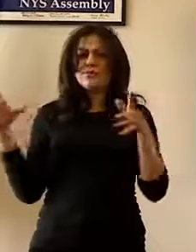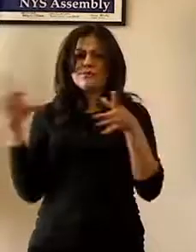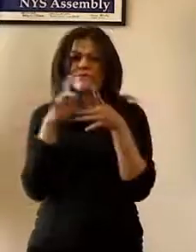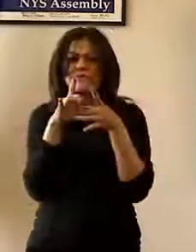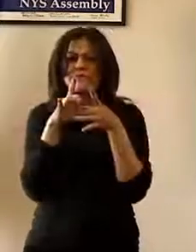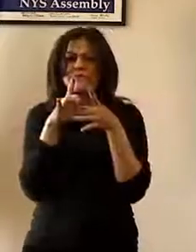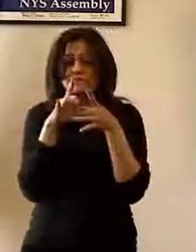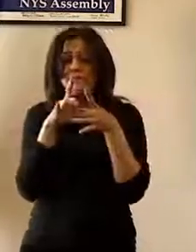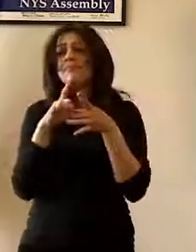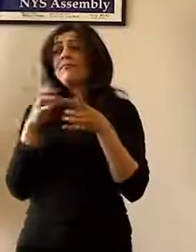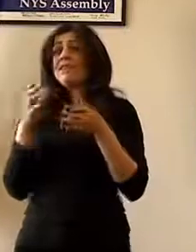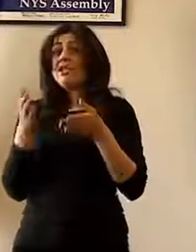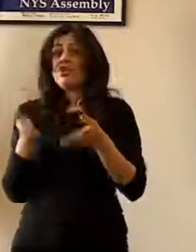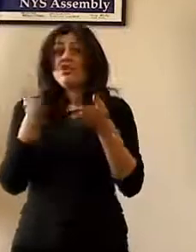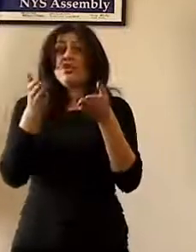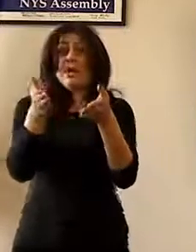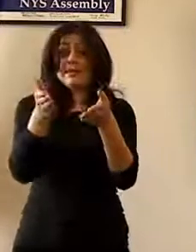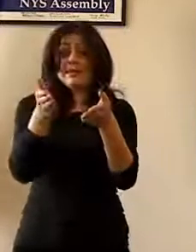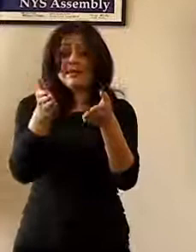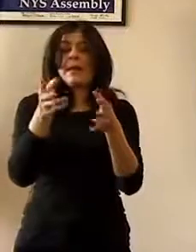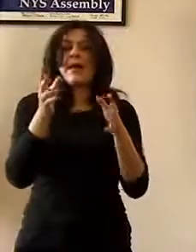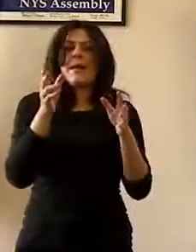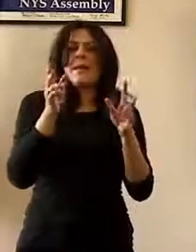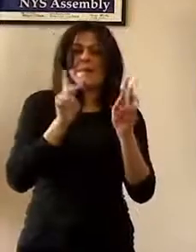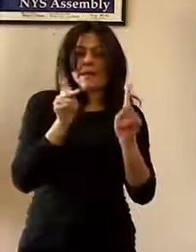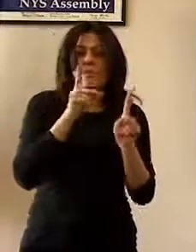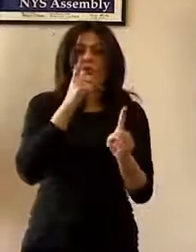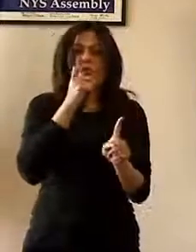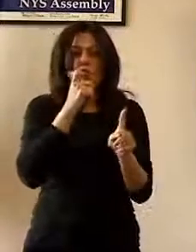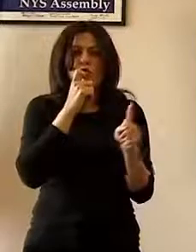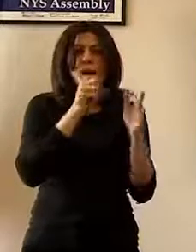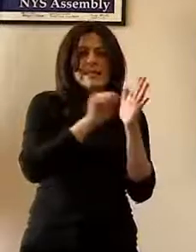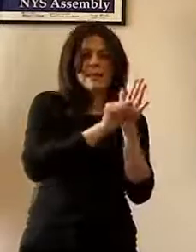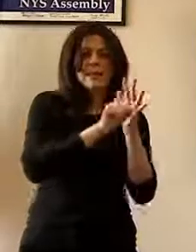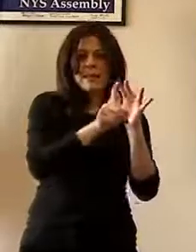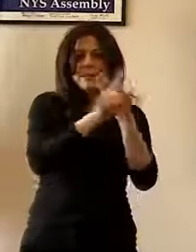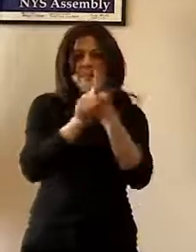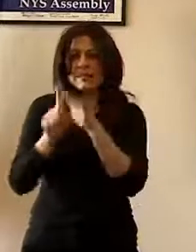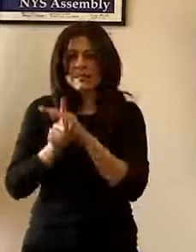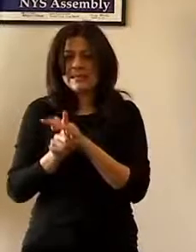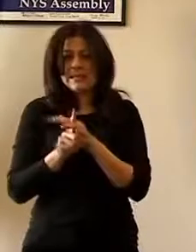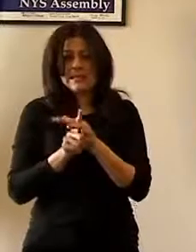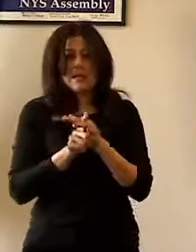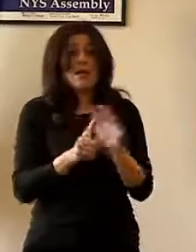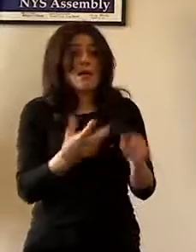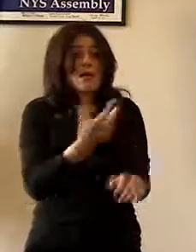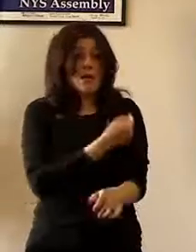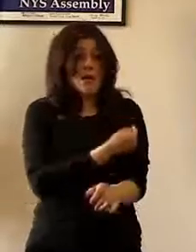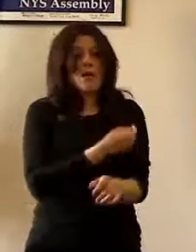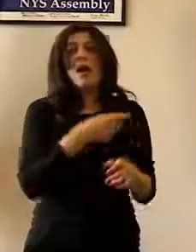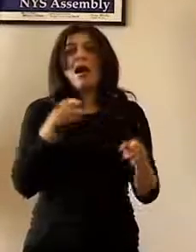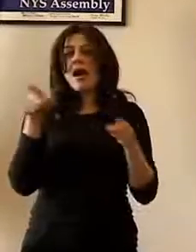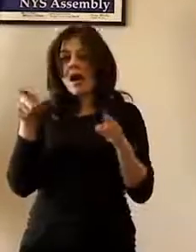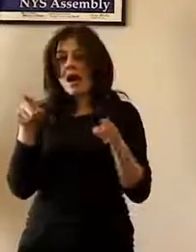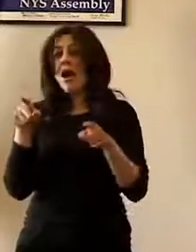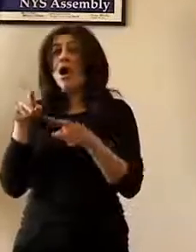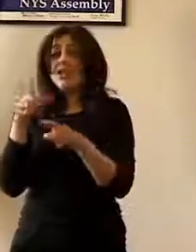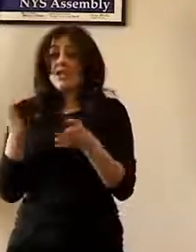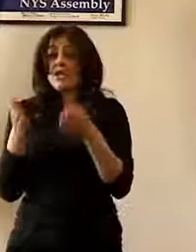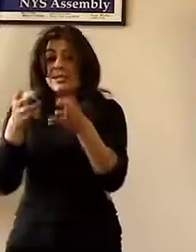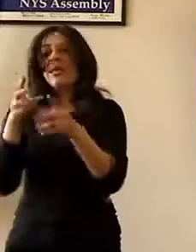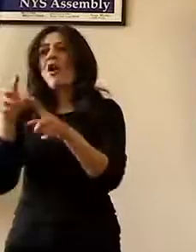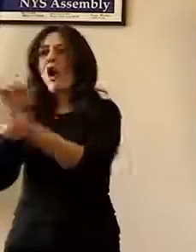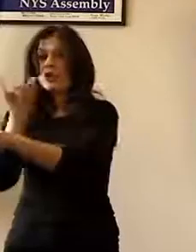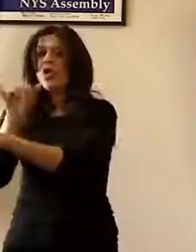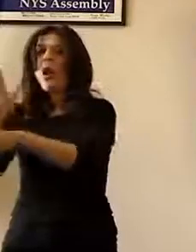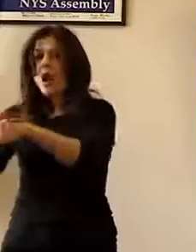those individuals who had these clinical presentations of blood clots were also on birth control pills, and